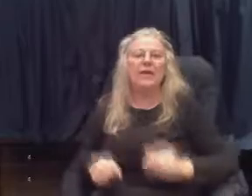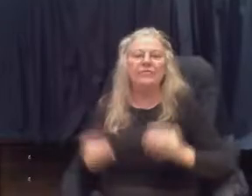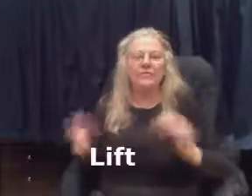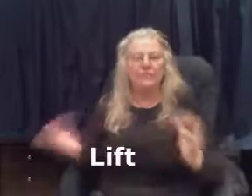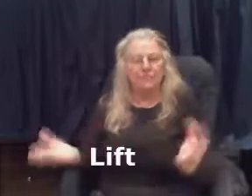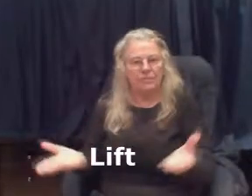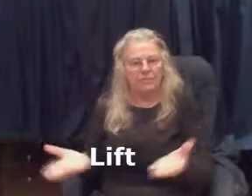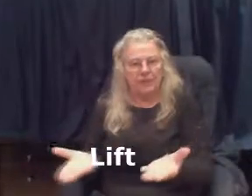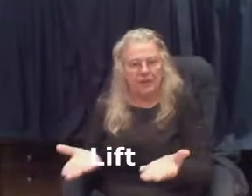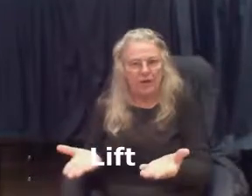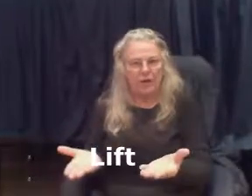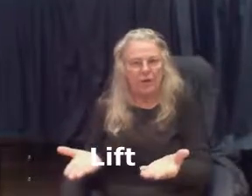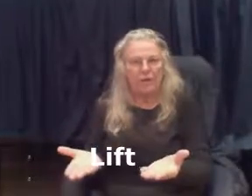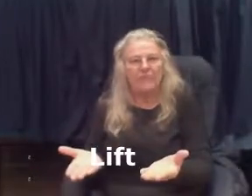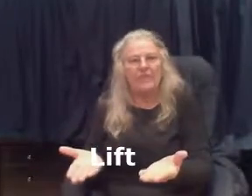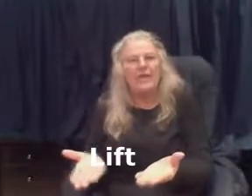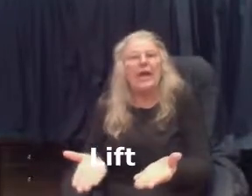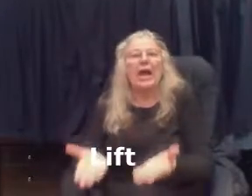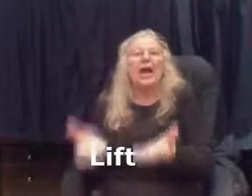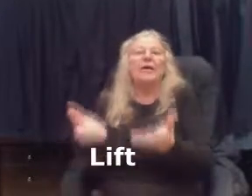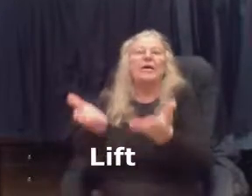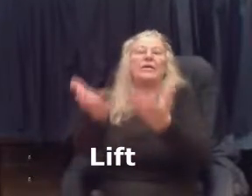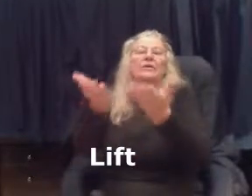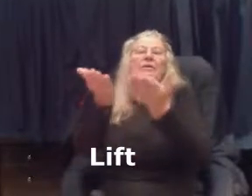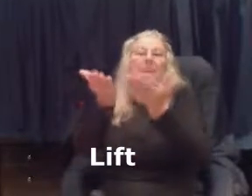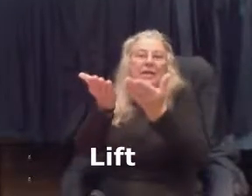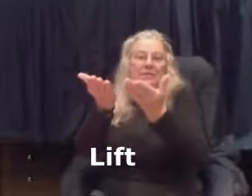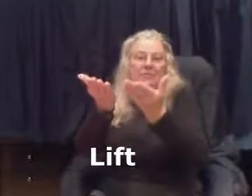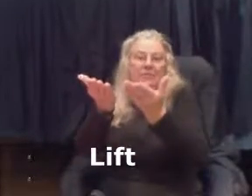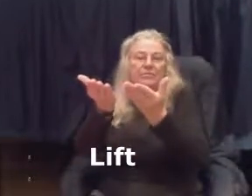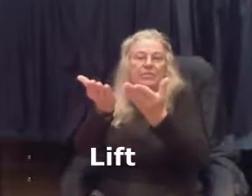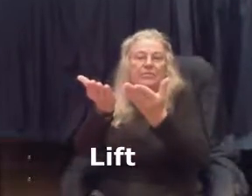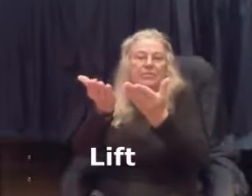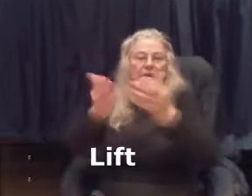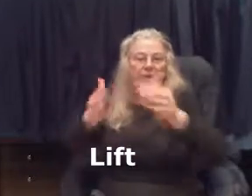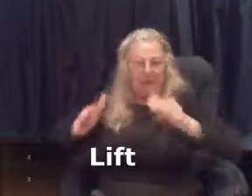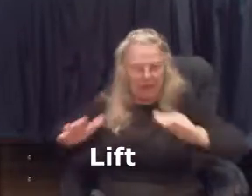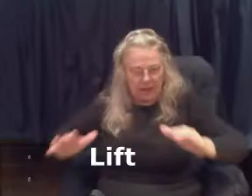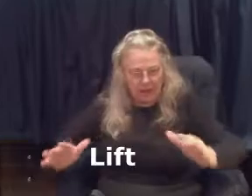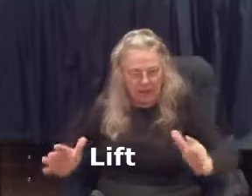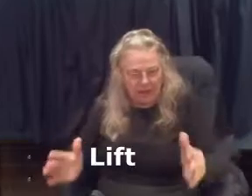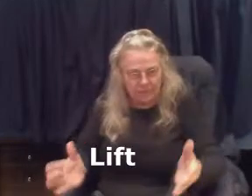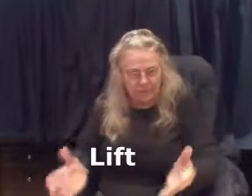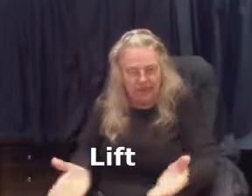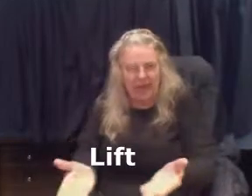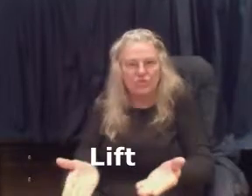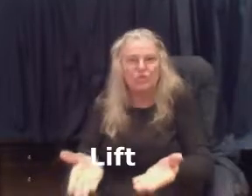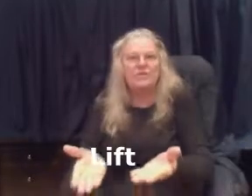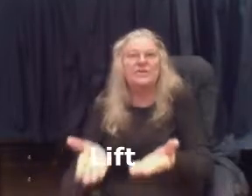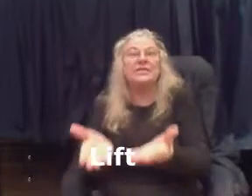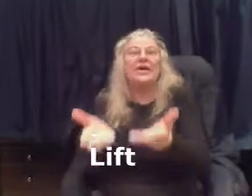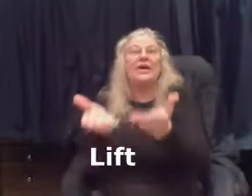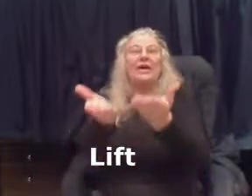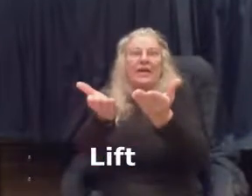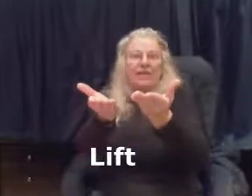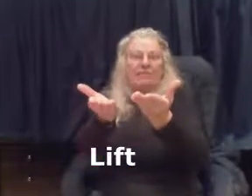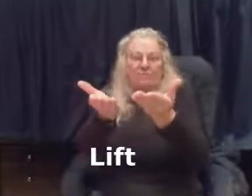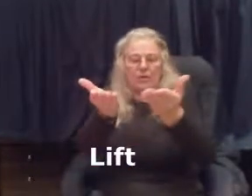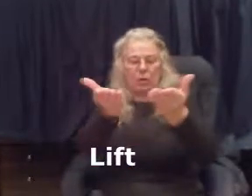Lift, get a hold of it, and lift so that it becomes the actual sign that you would